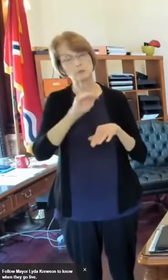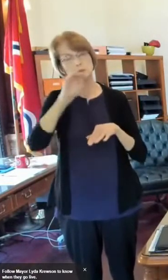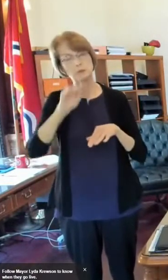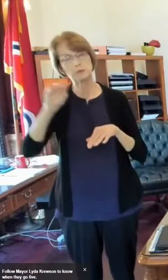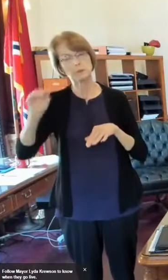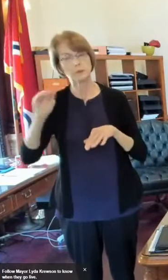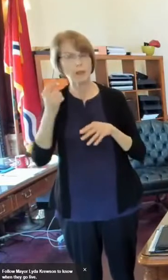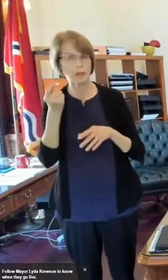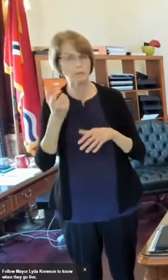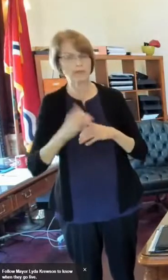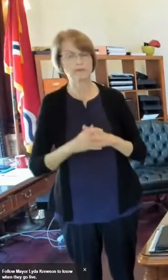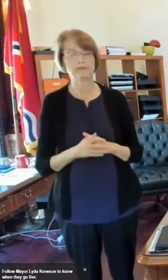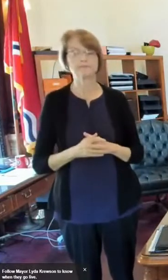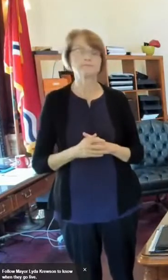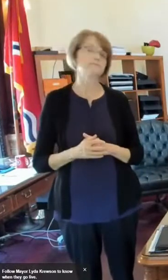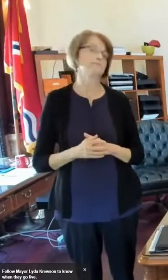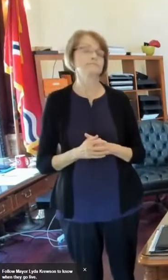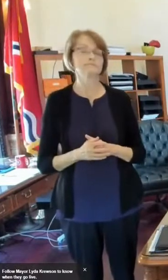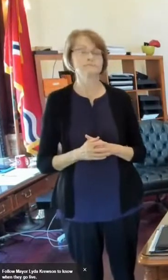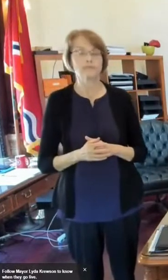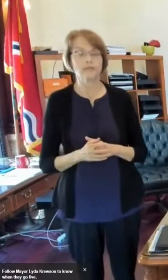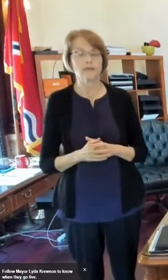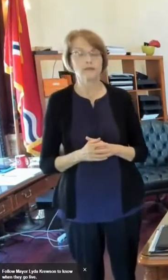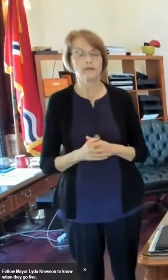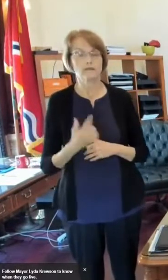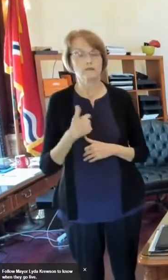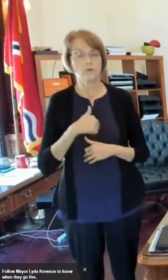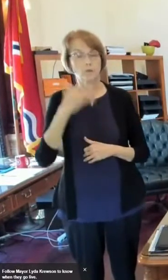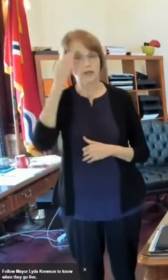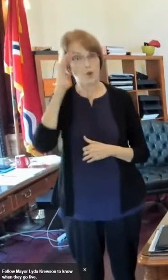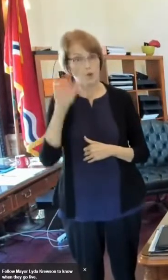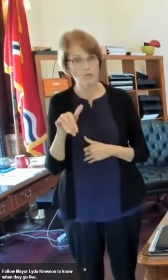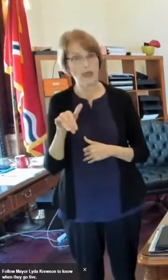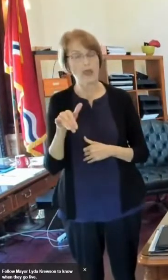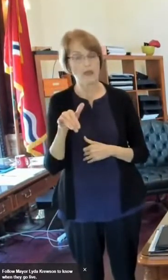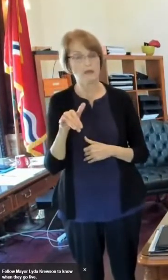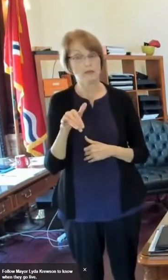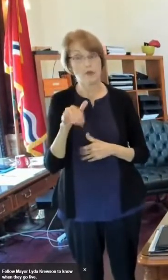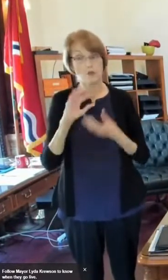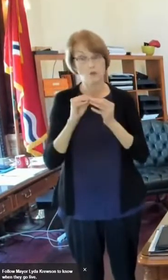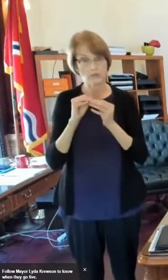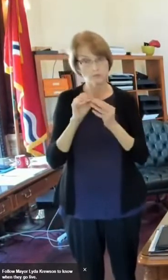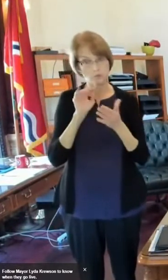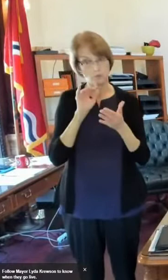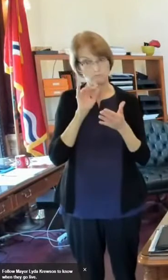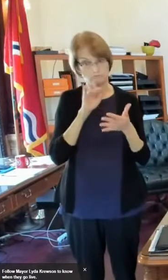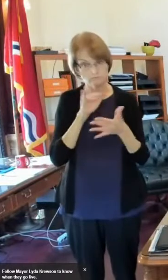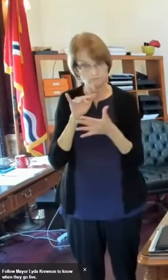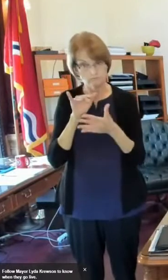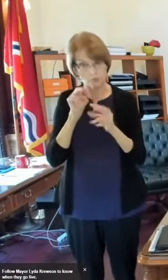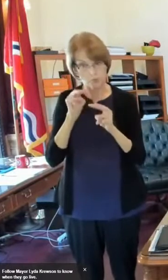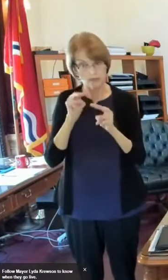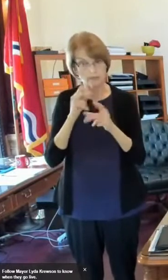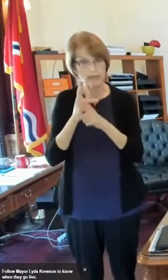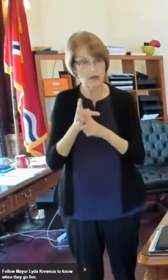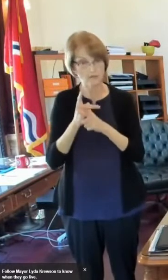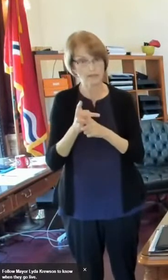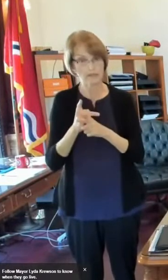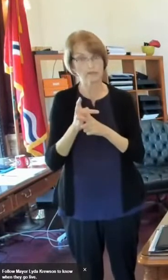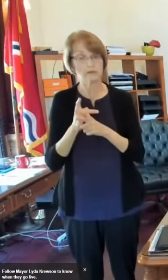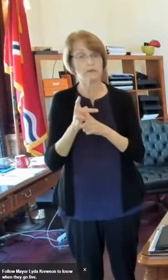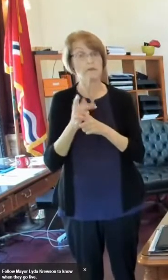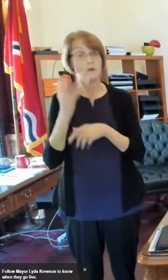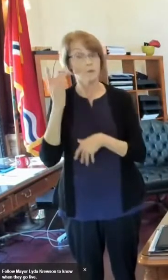bit. We know that we're watching these numbers extremely carefully, because we do